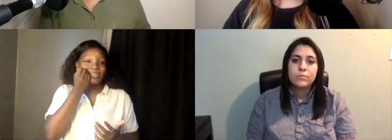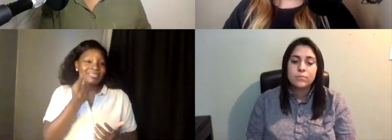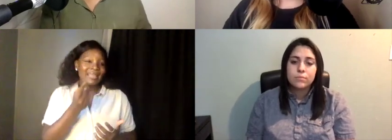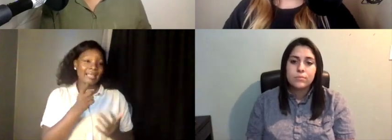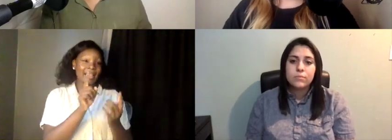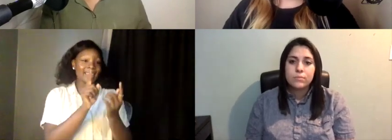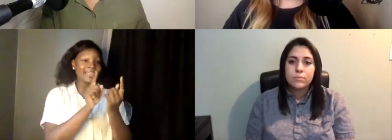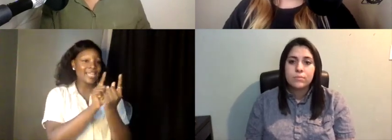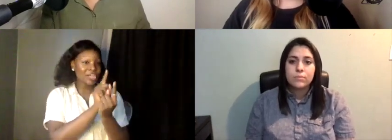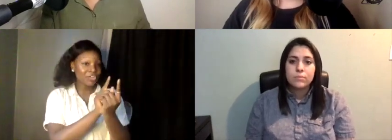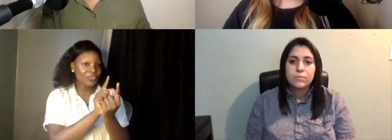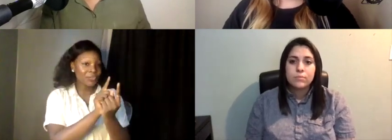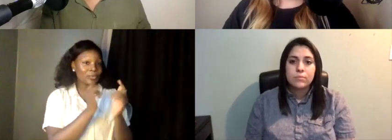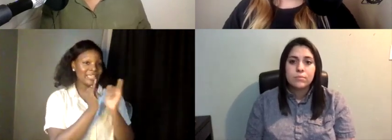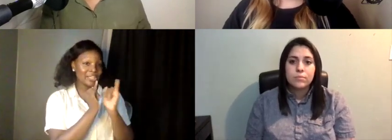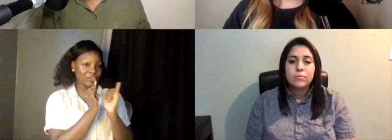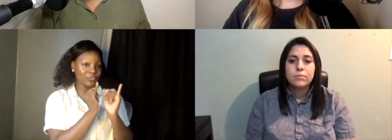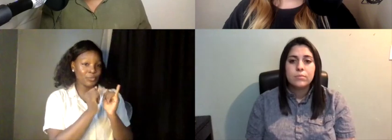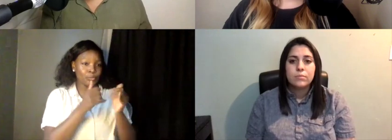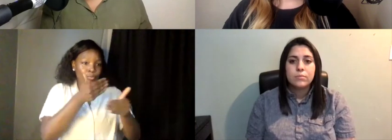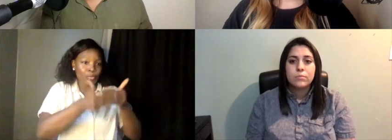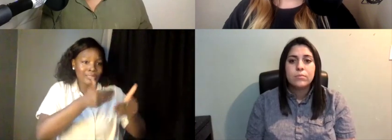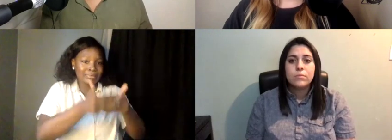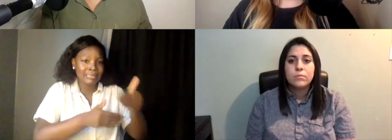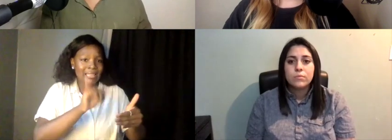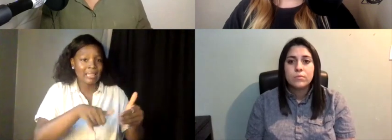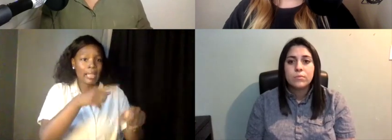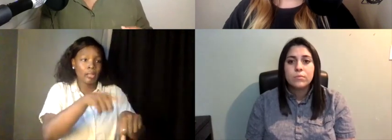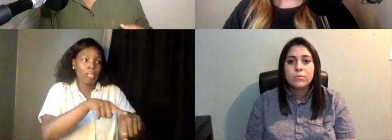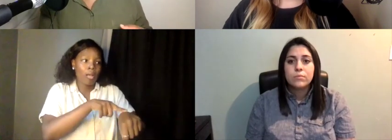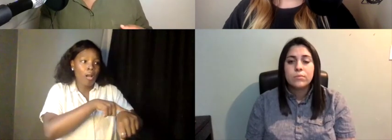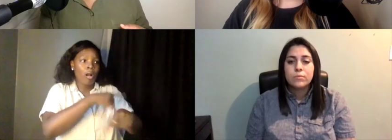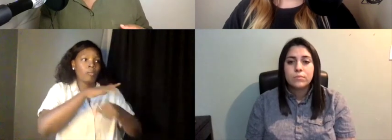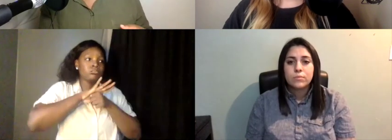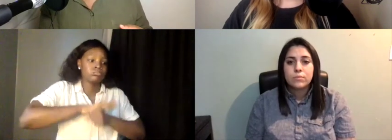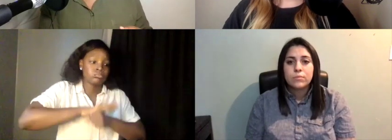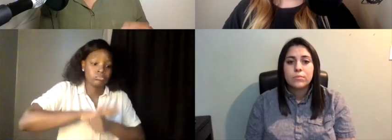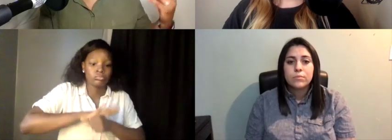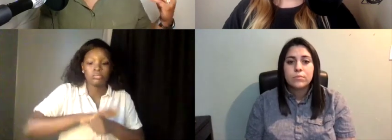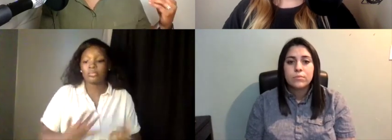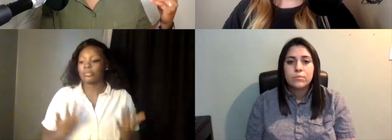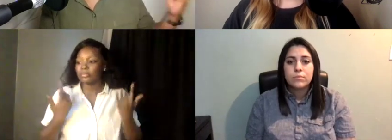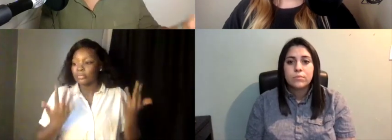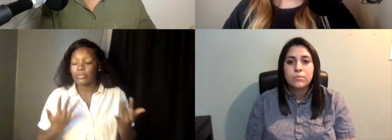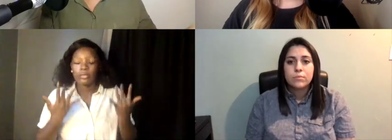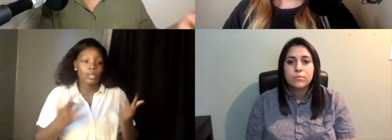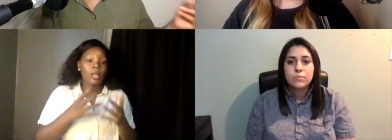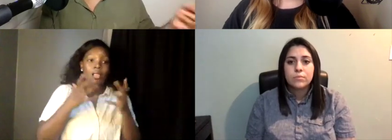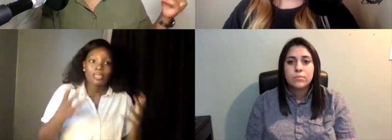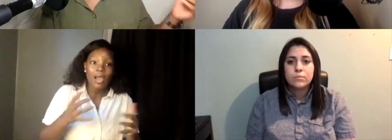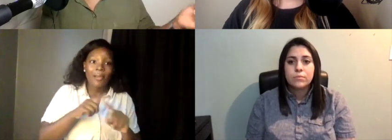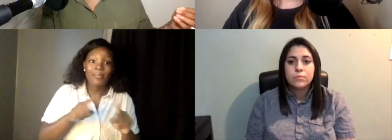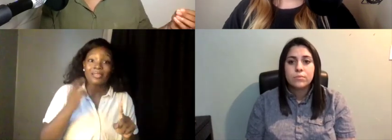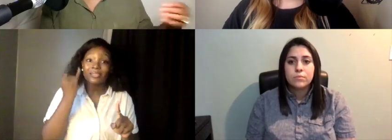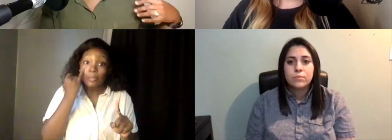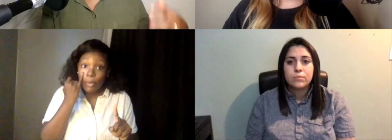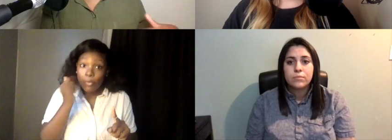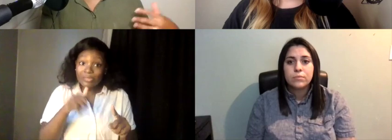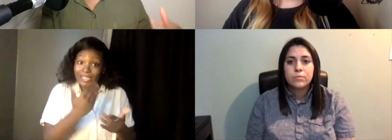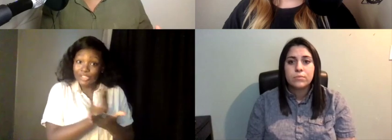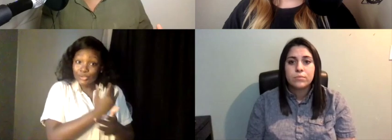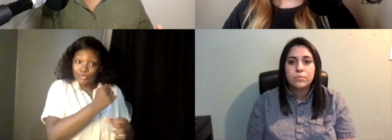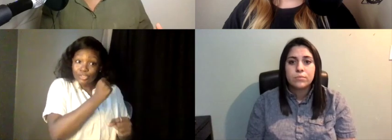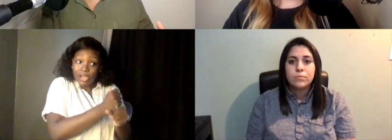long, right, and it may be stressful, if there is even a chance that this is going to put you in a